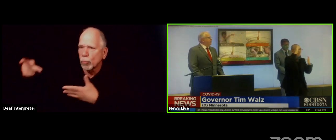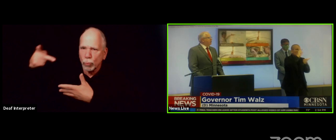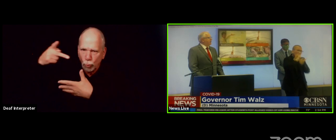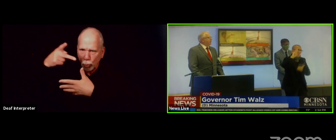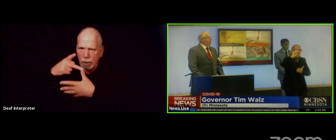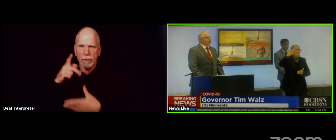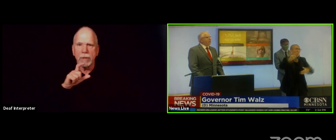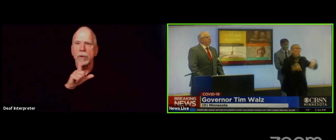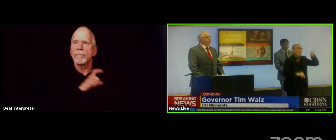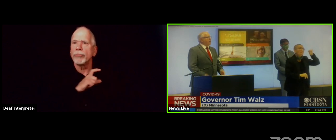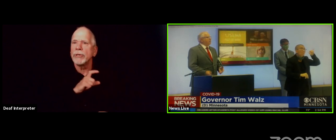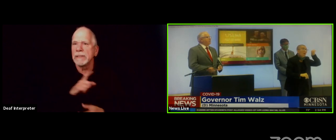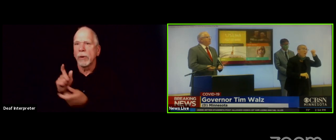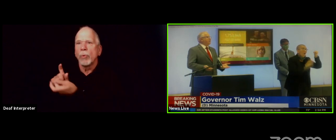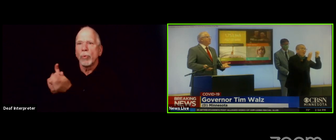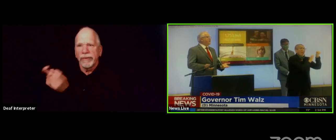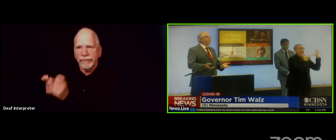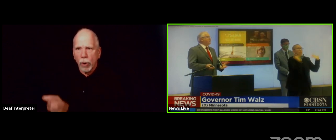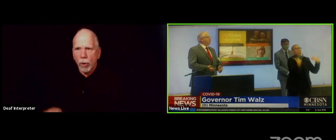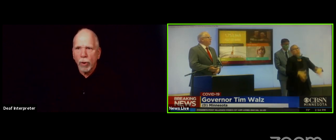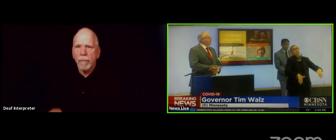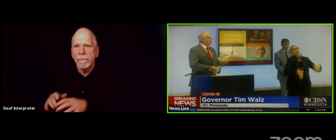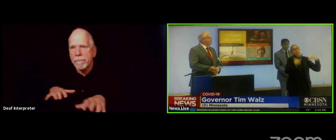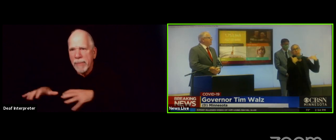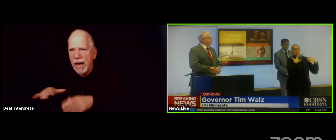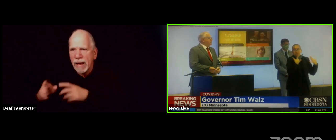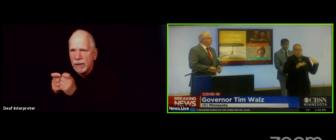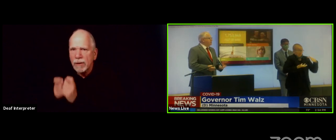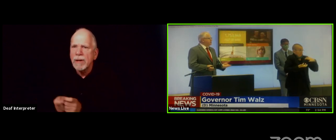Mayo Clinic, coupled with probably the best healthcare